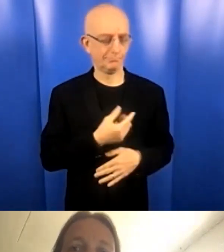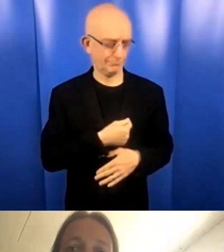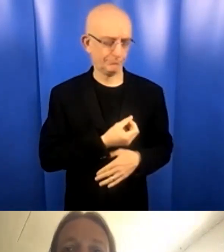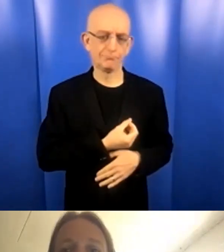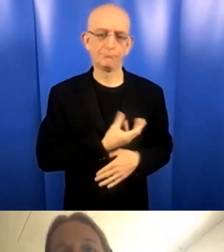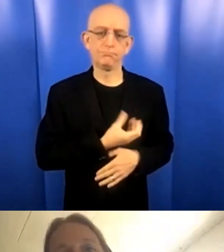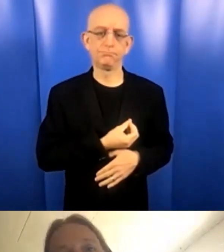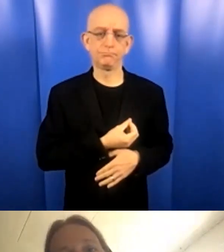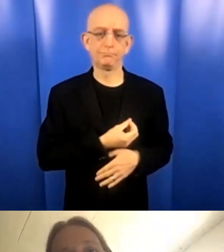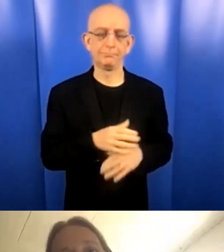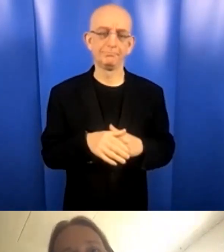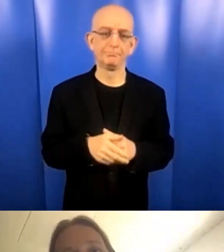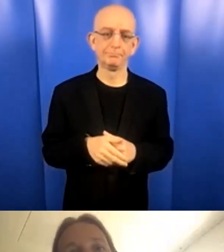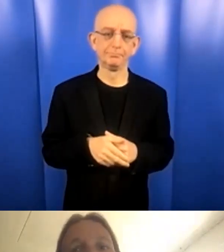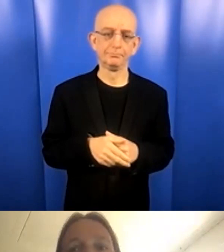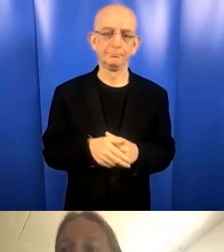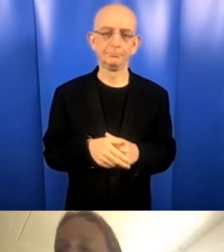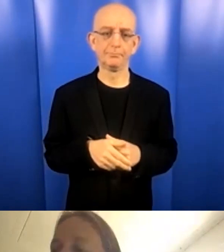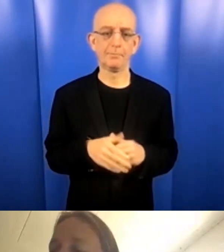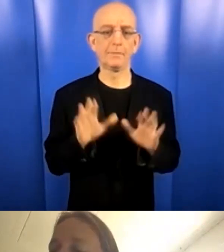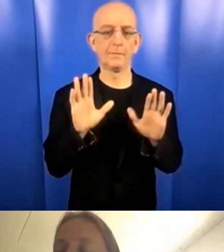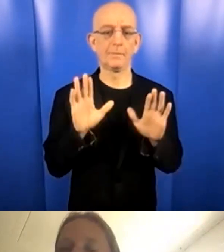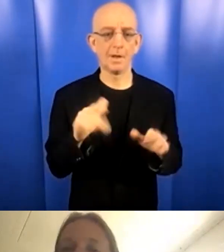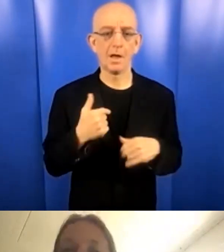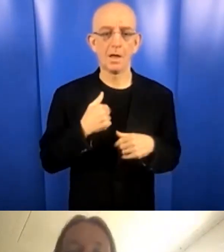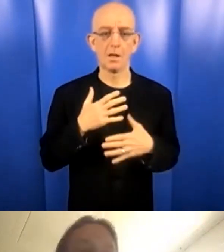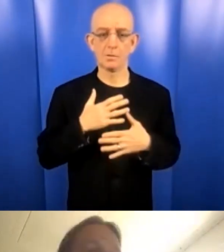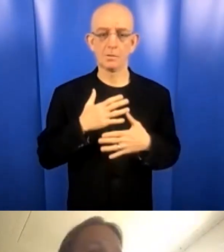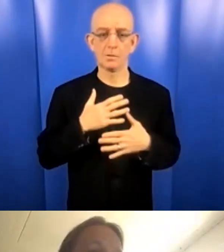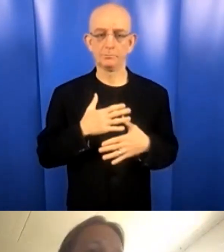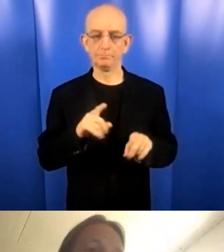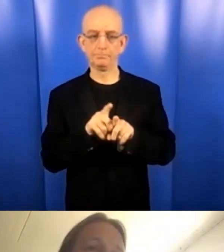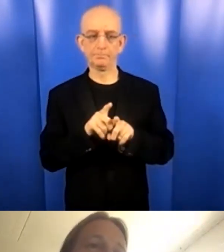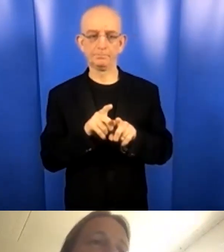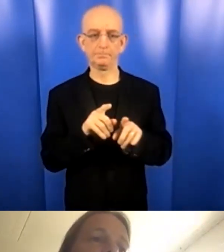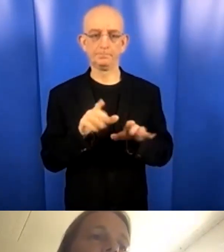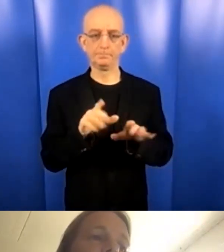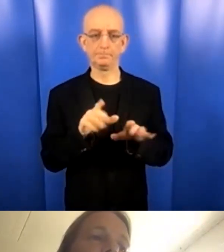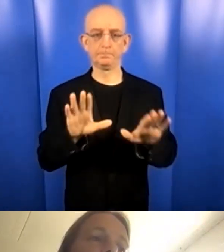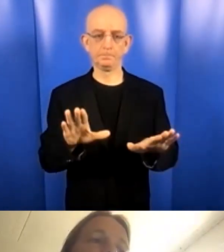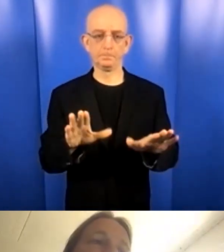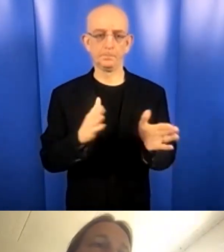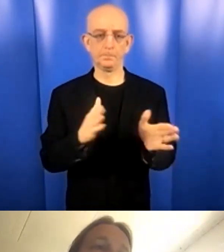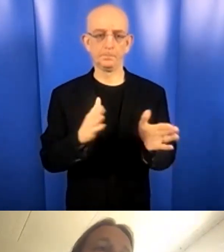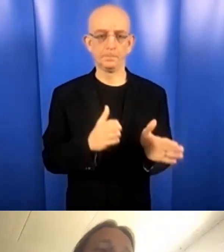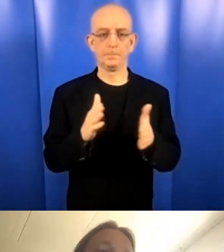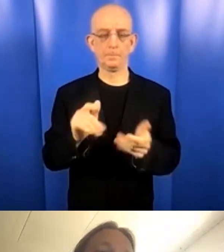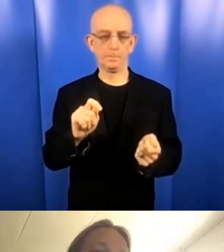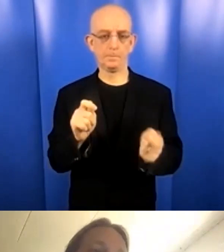SETA, especially because you made the nice shift in from the challenges to the opportunities. So SETA, would you